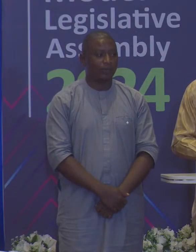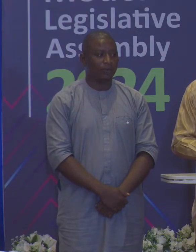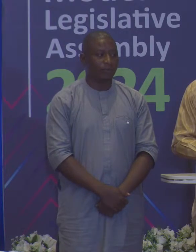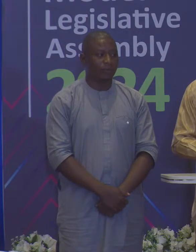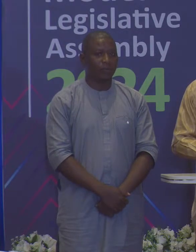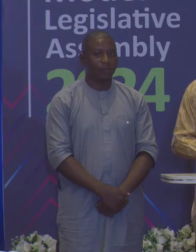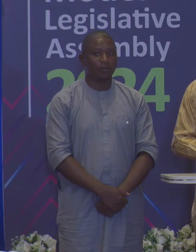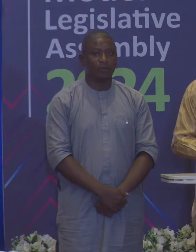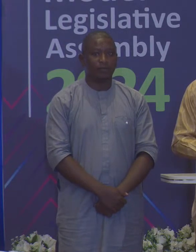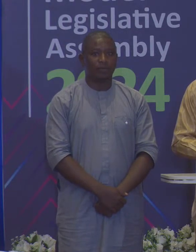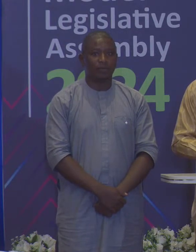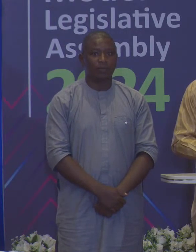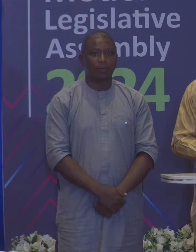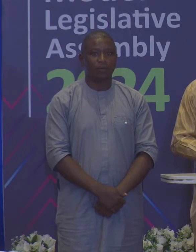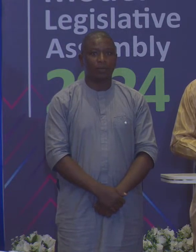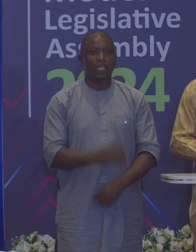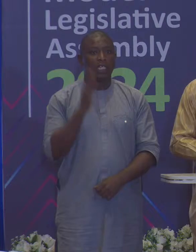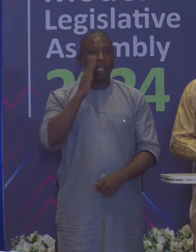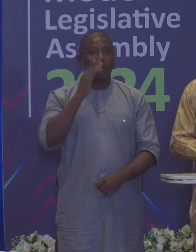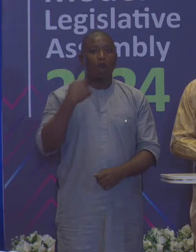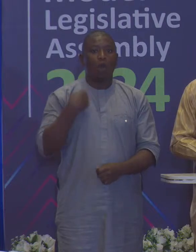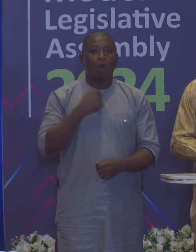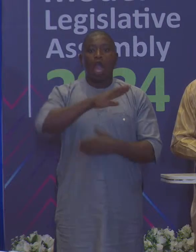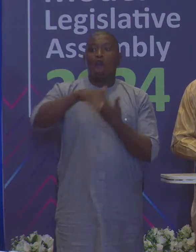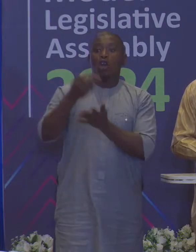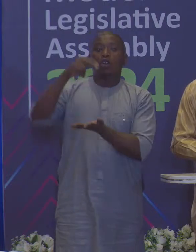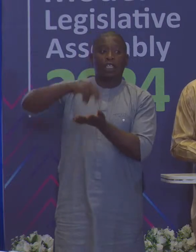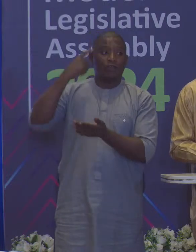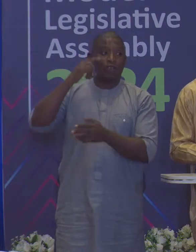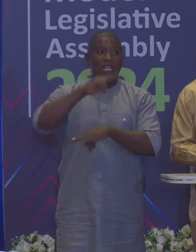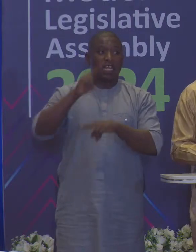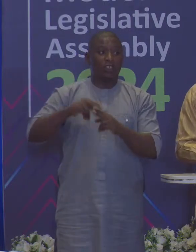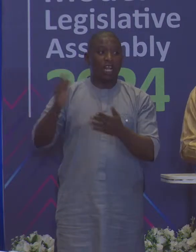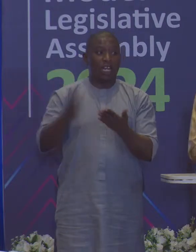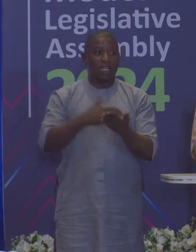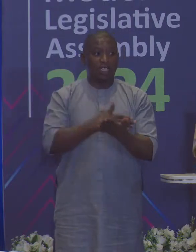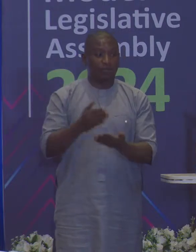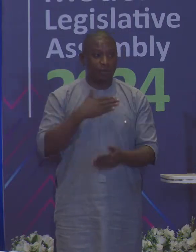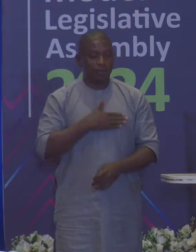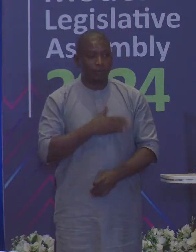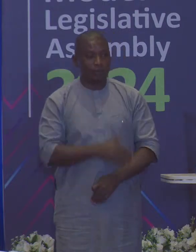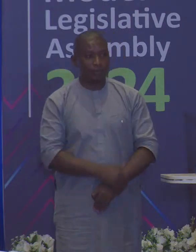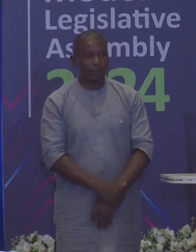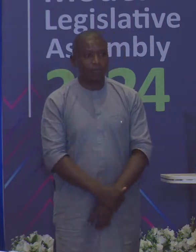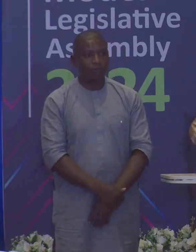Okay. All right, shall we all rise for the national anthem, please?